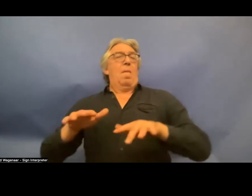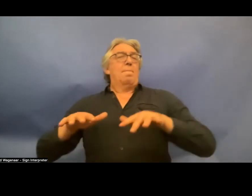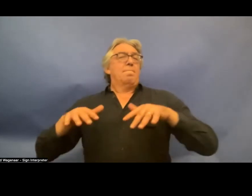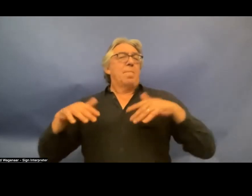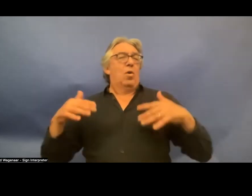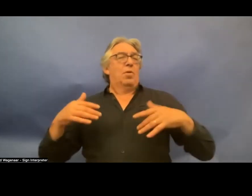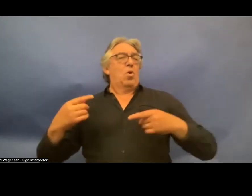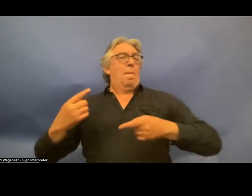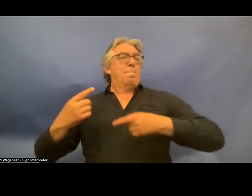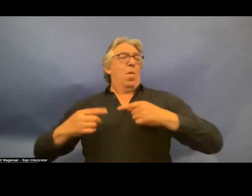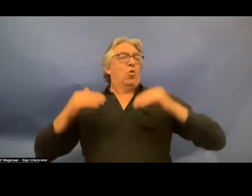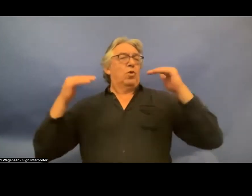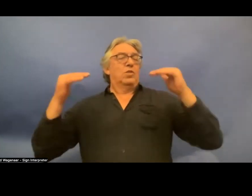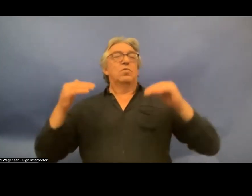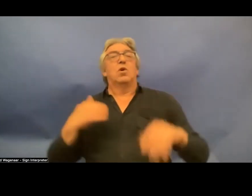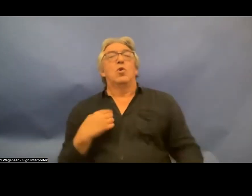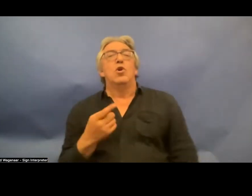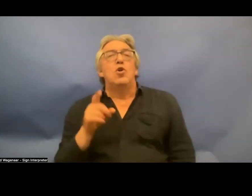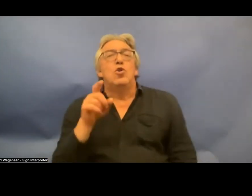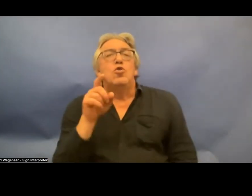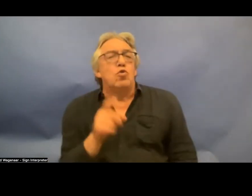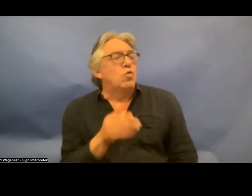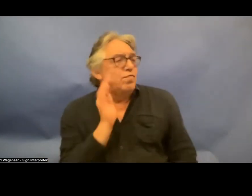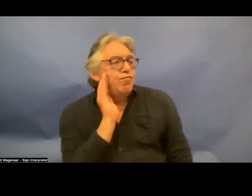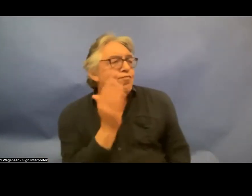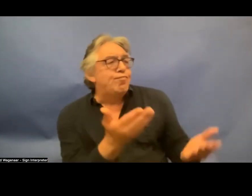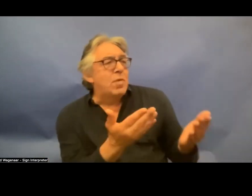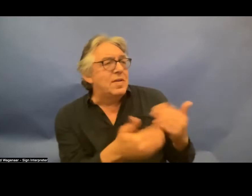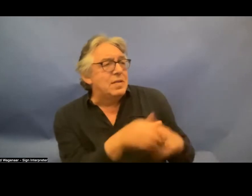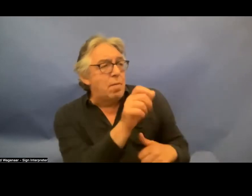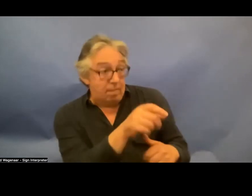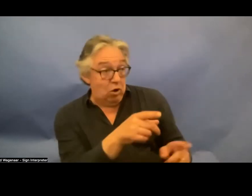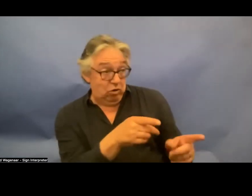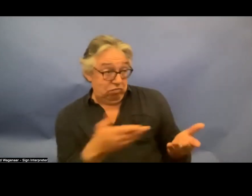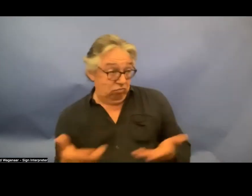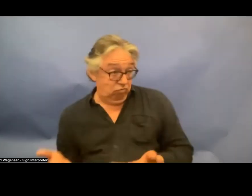structures should ask the people with disabilities. Sounds normal, sounds